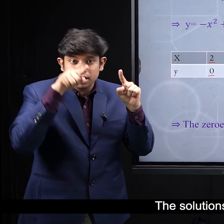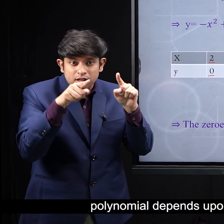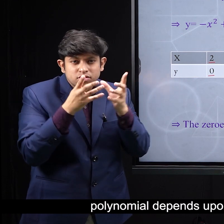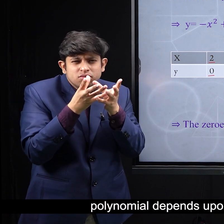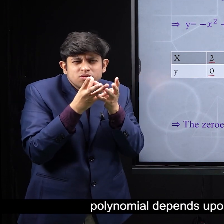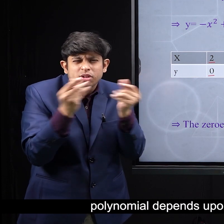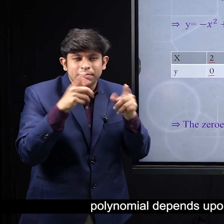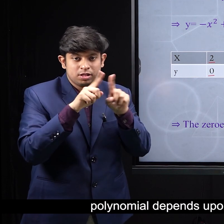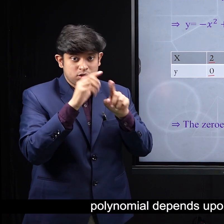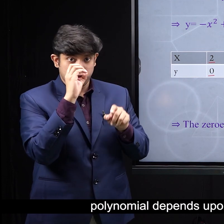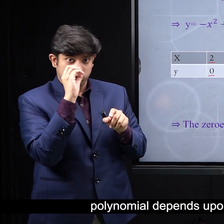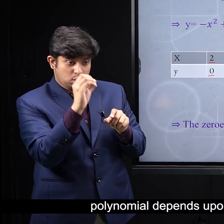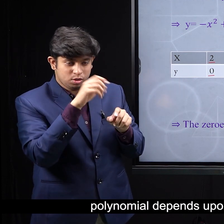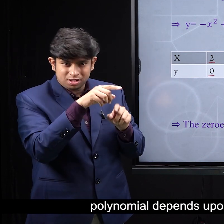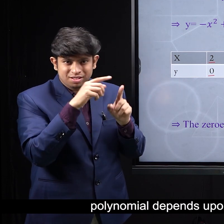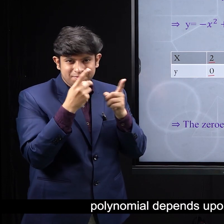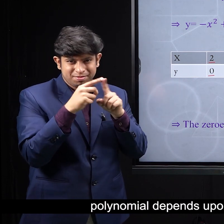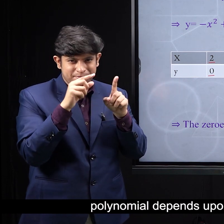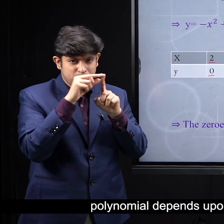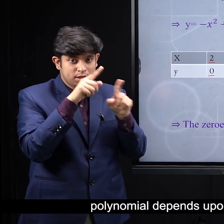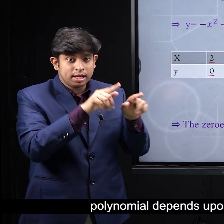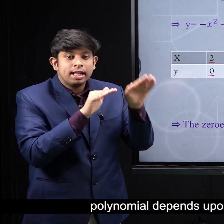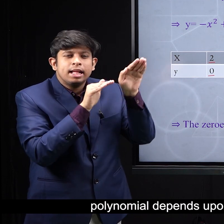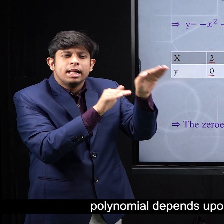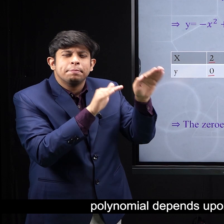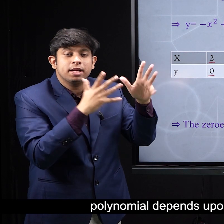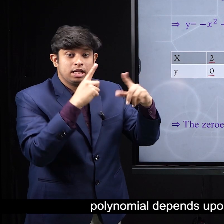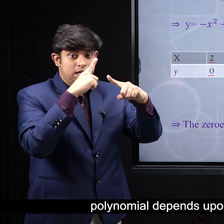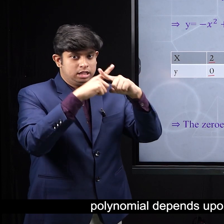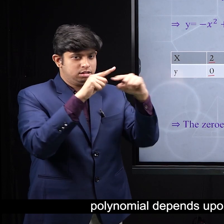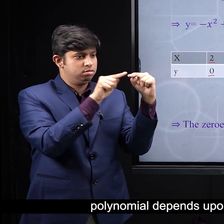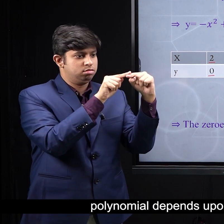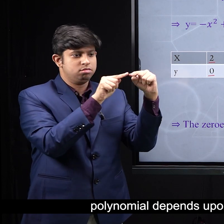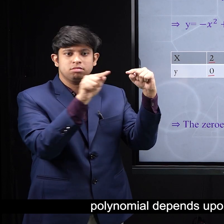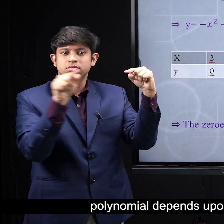quadratic polynomial depends upon the intersection of parabola with x axis.